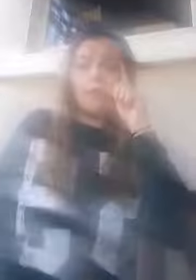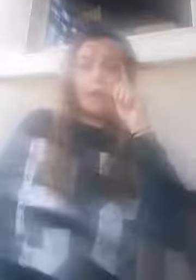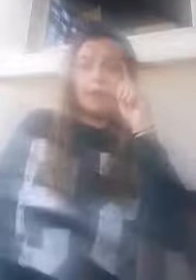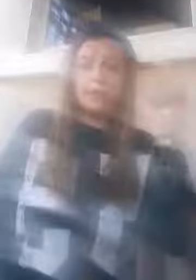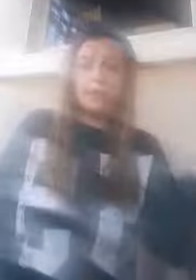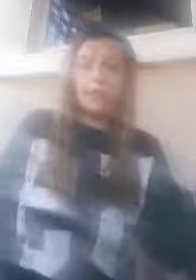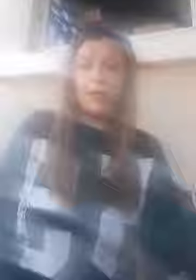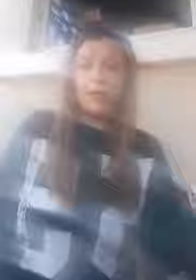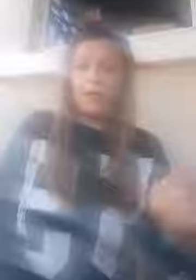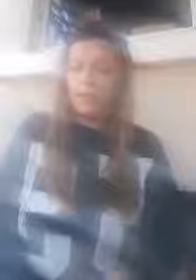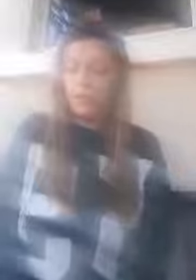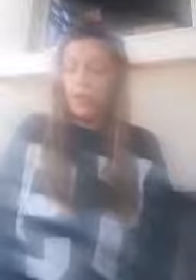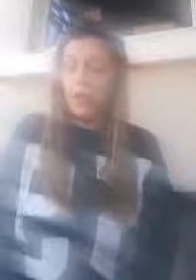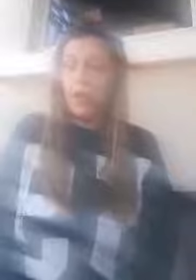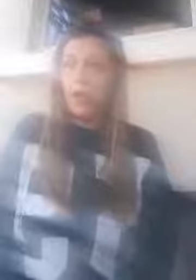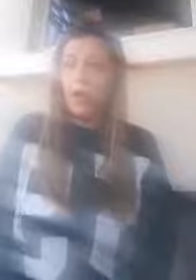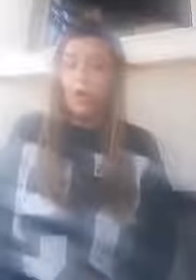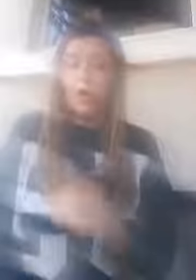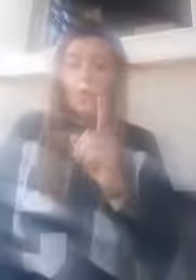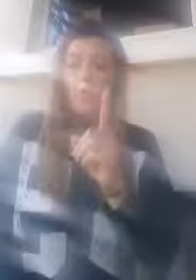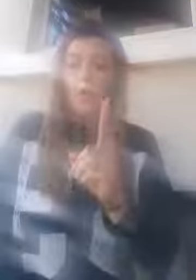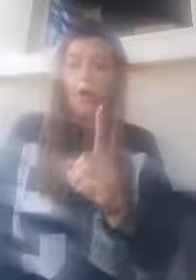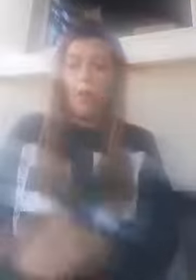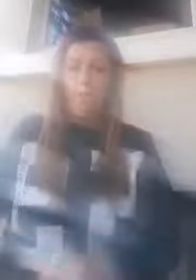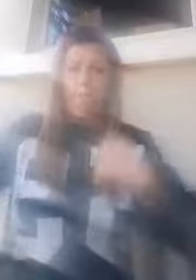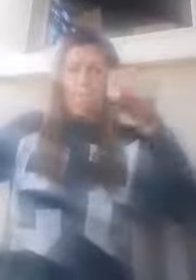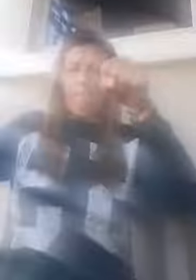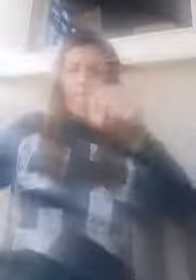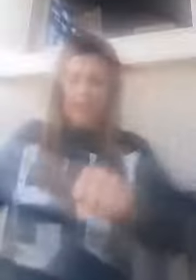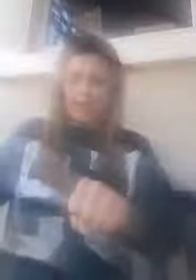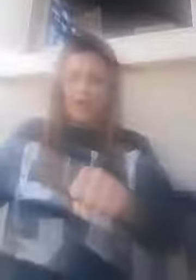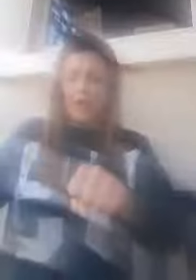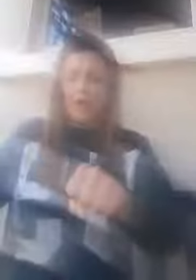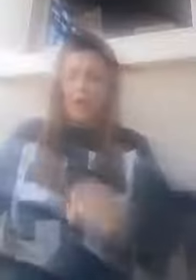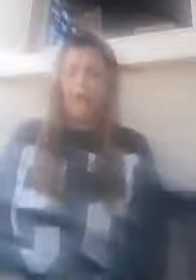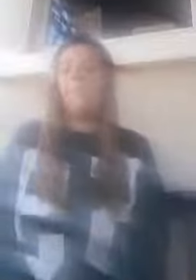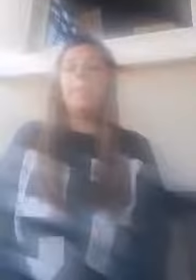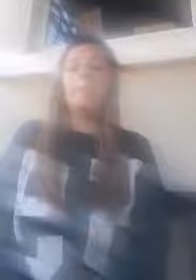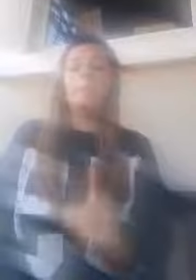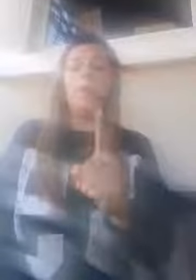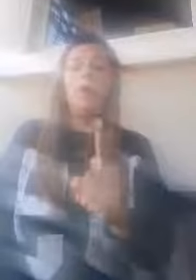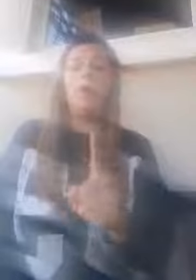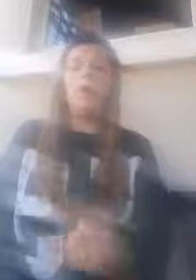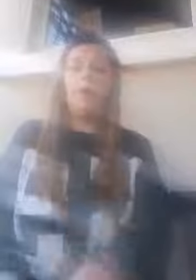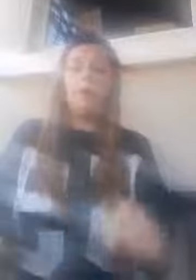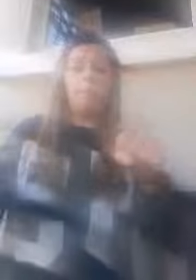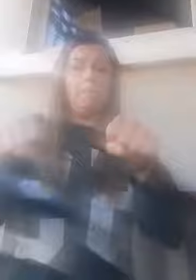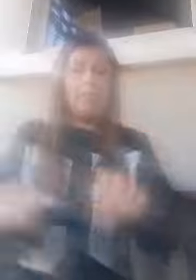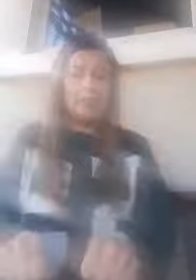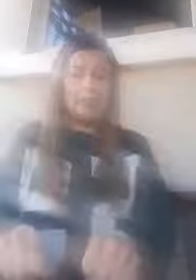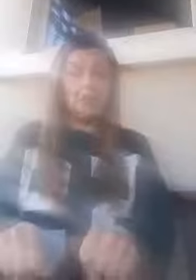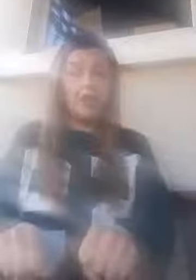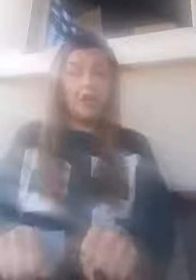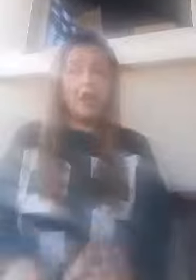eyes see? One big chair, one medium chair,